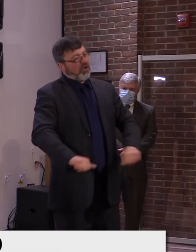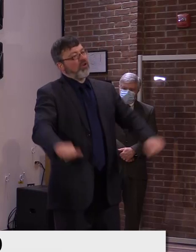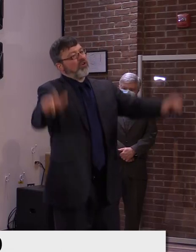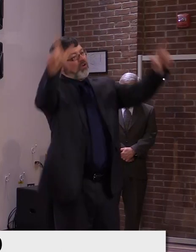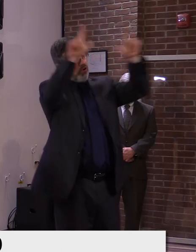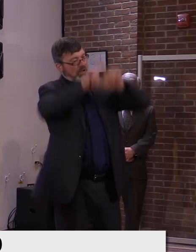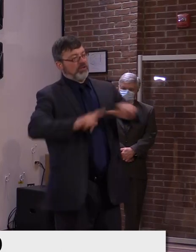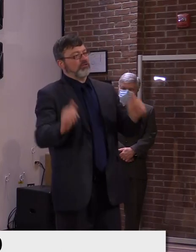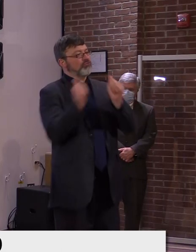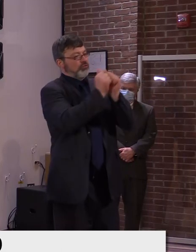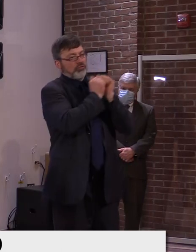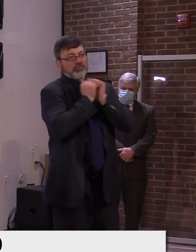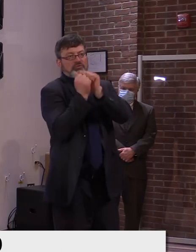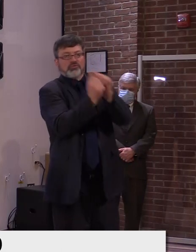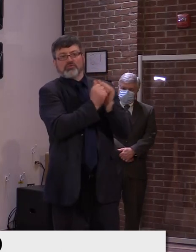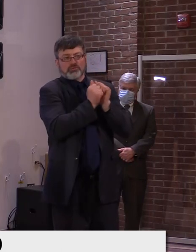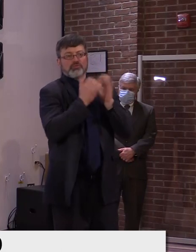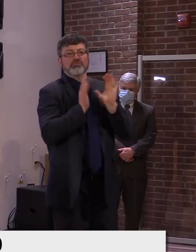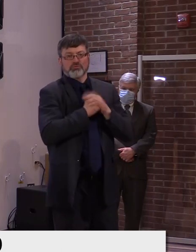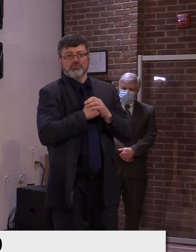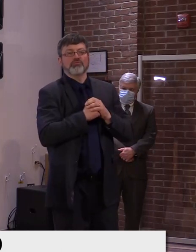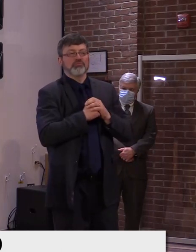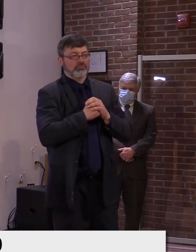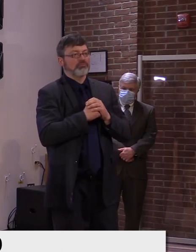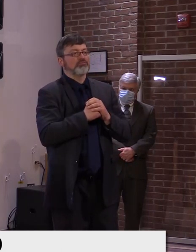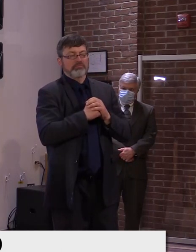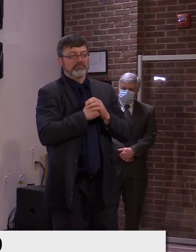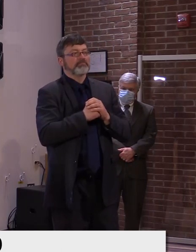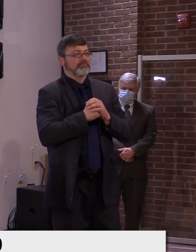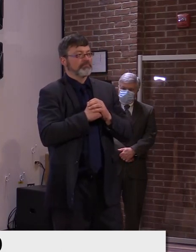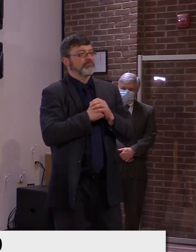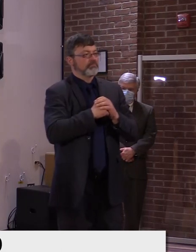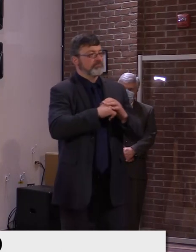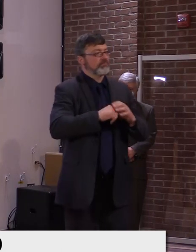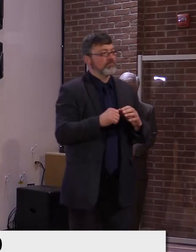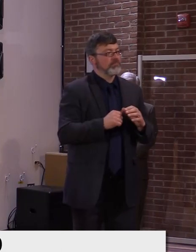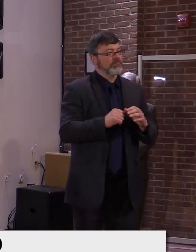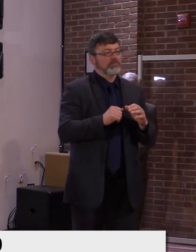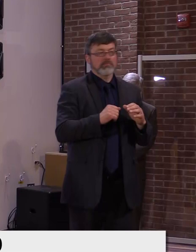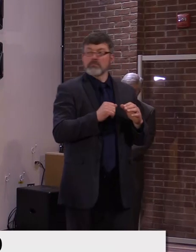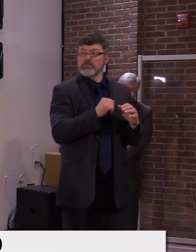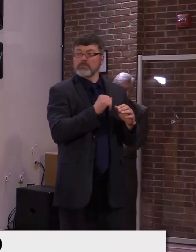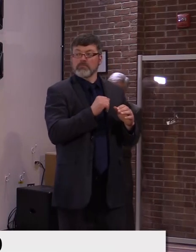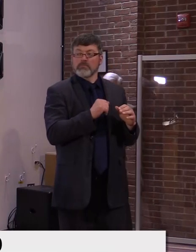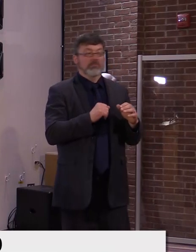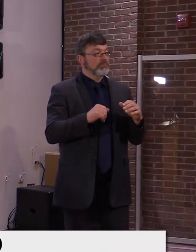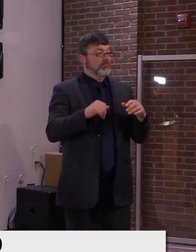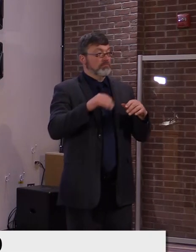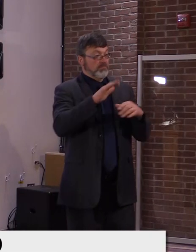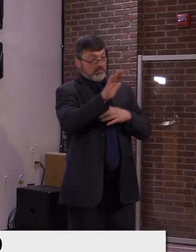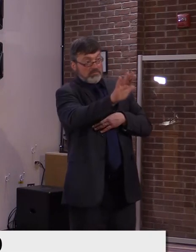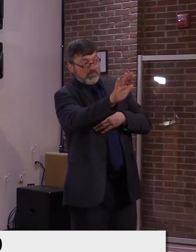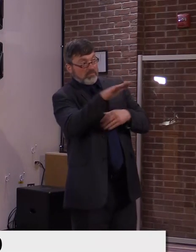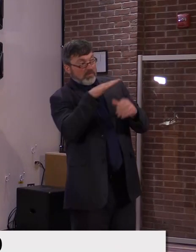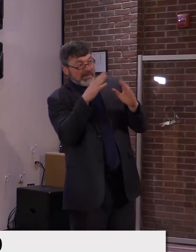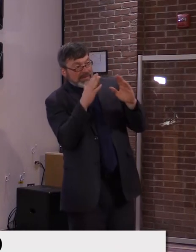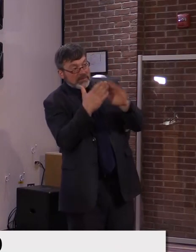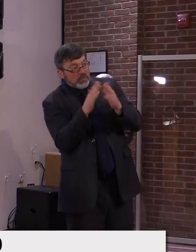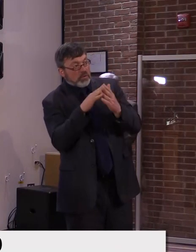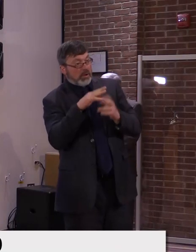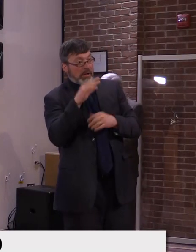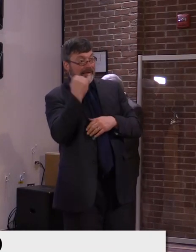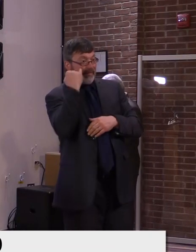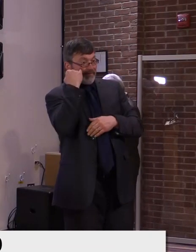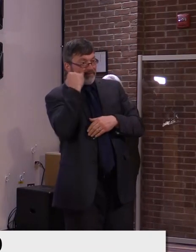those communities to take a look at what's happening in their communities and trying to educate more, because it is